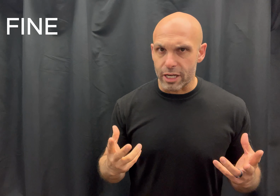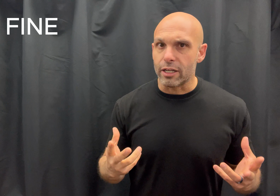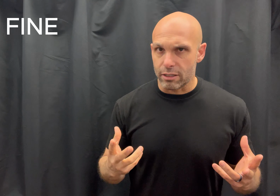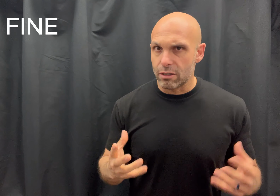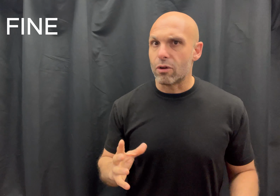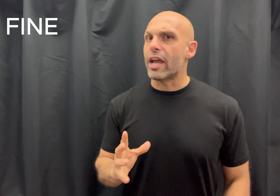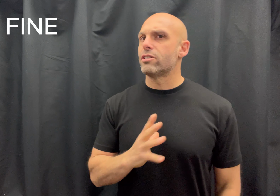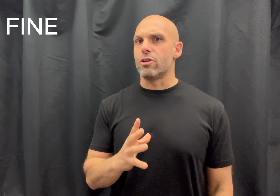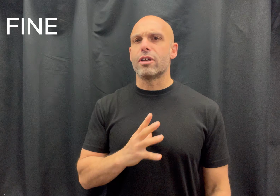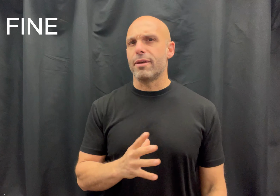meaning, okay? So you could be,